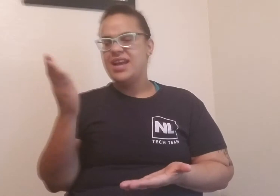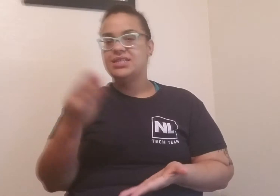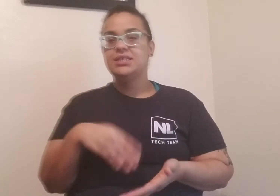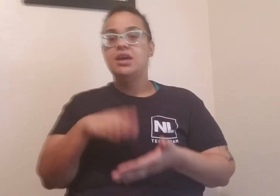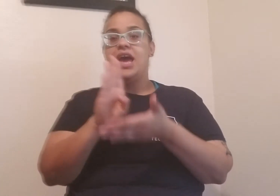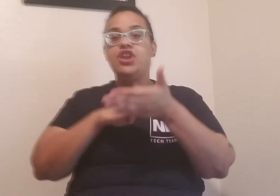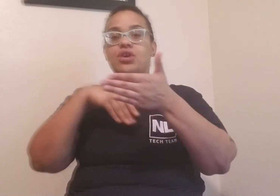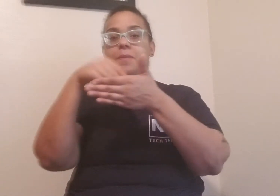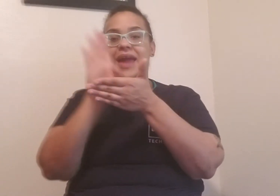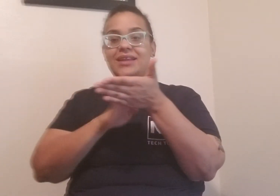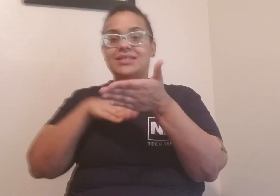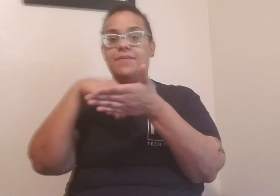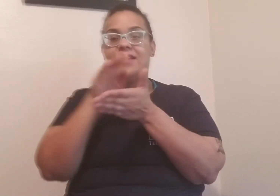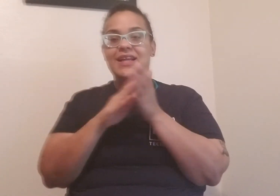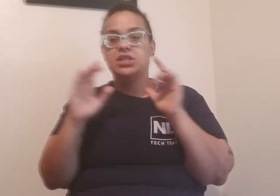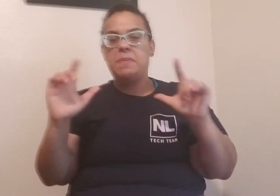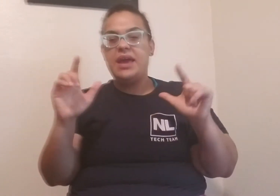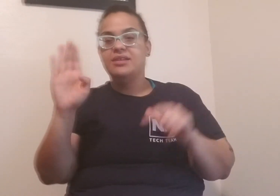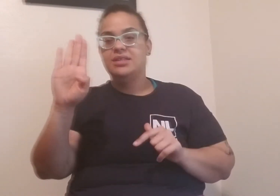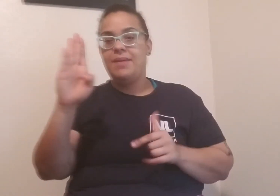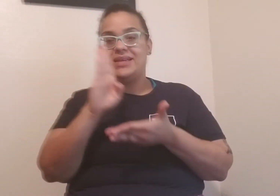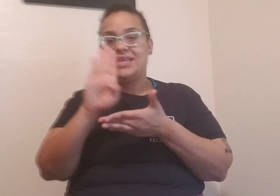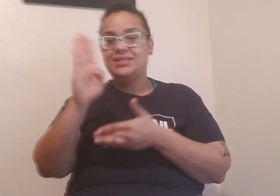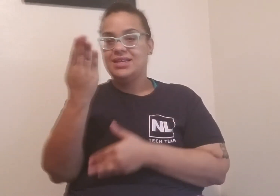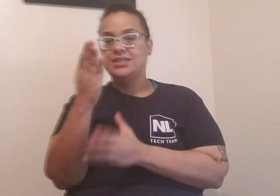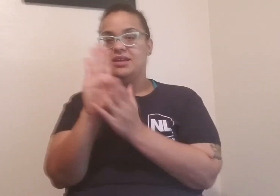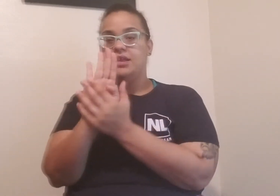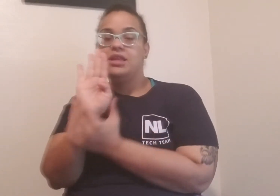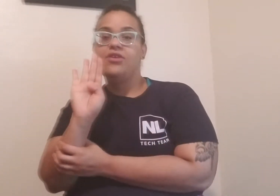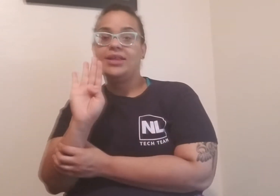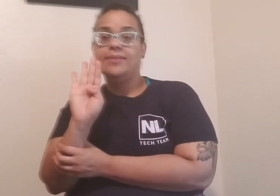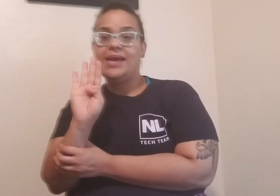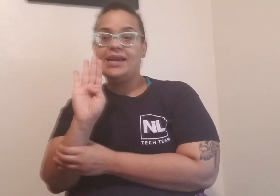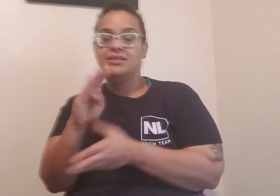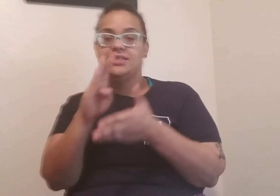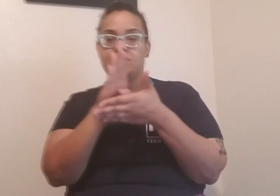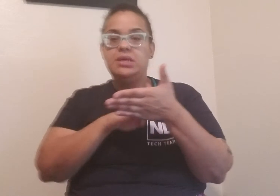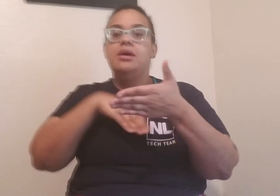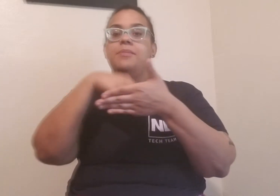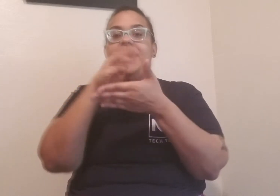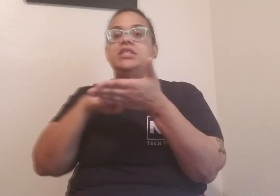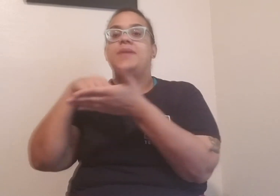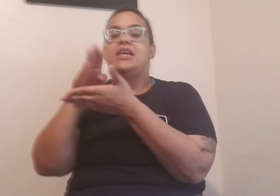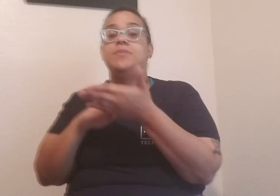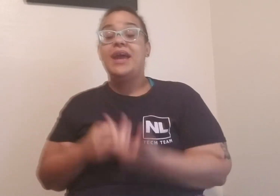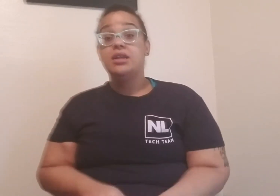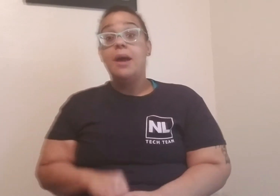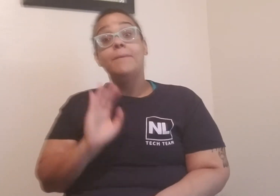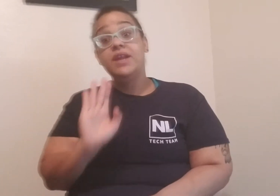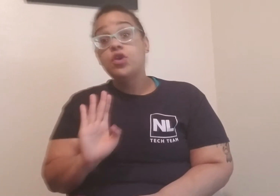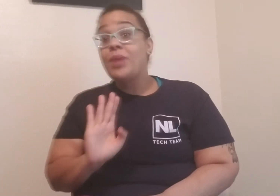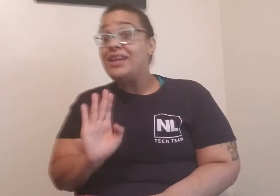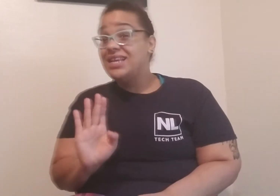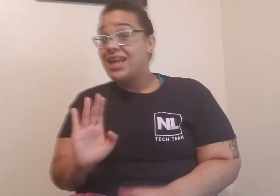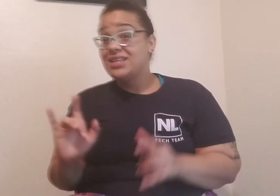guess, and you're going to paint something. That's your big, that makes sense because you got the big hand. So it's paint. But if you're painting like a